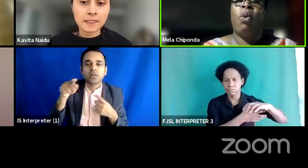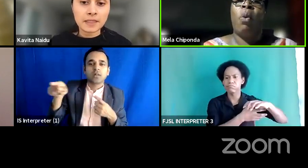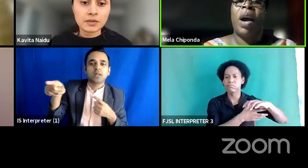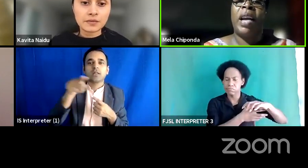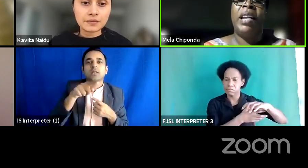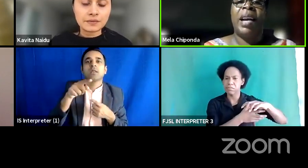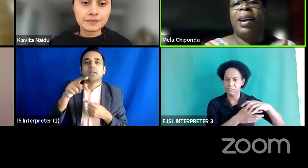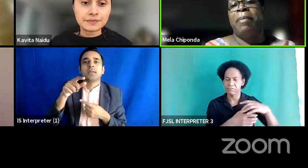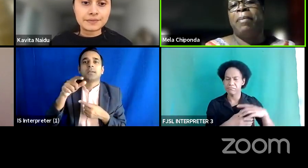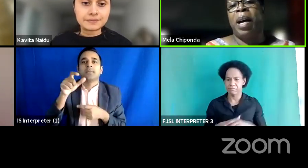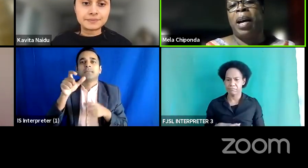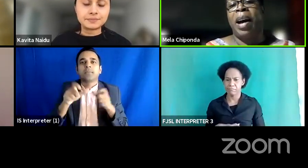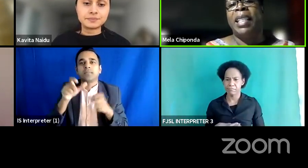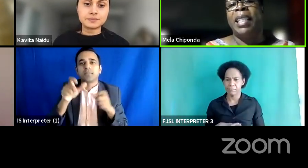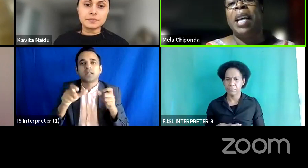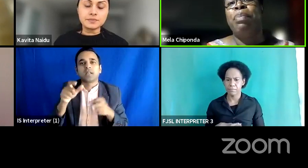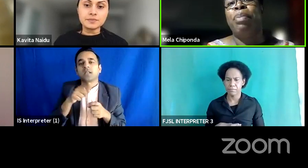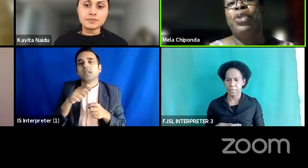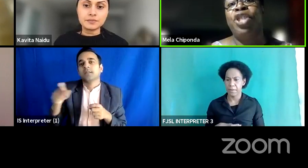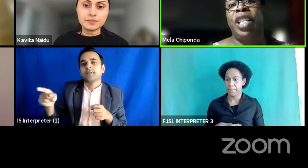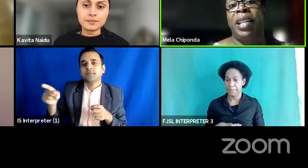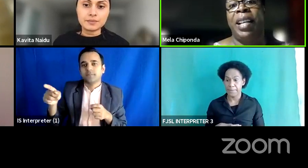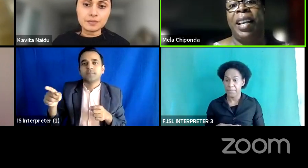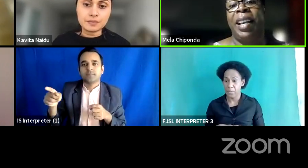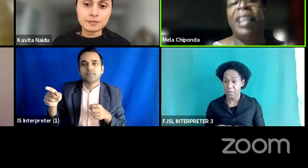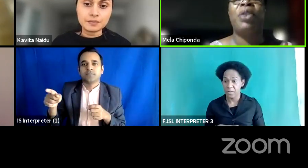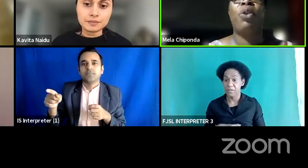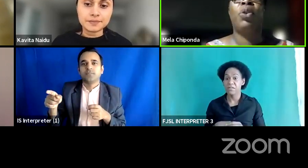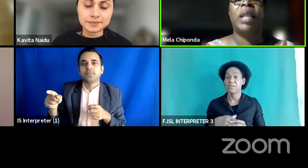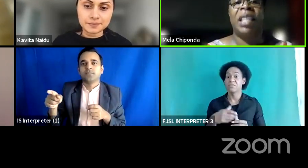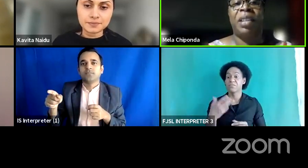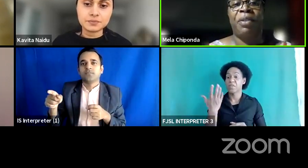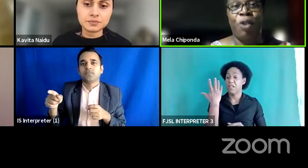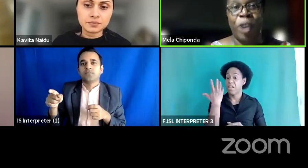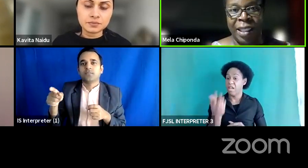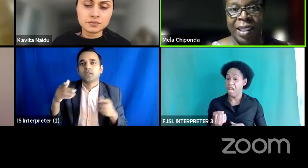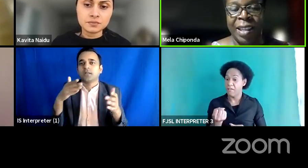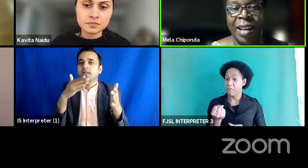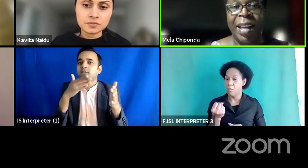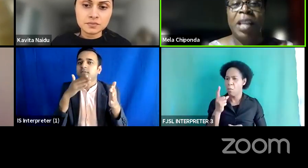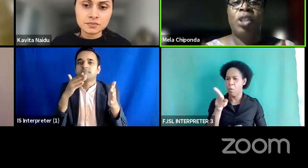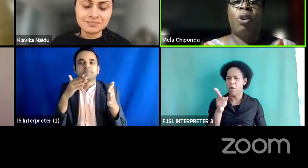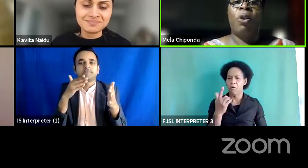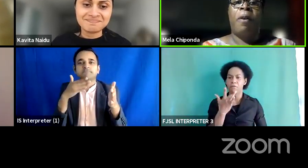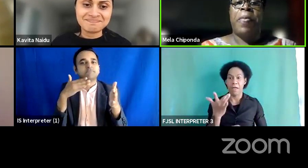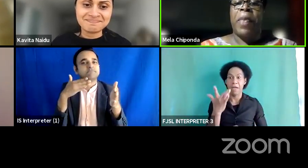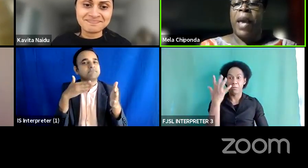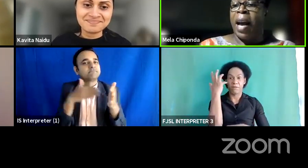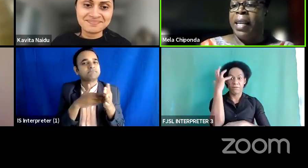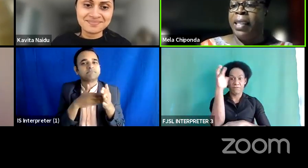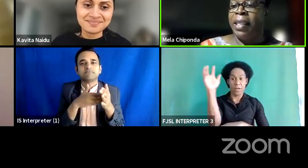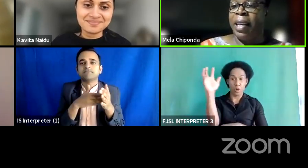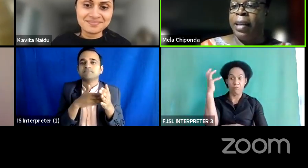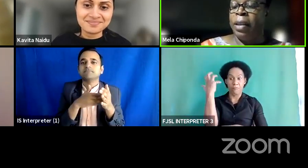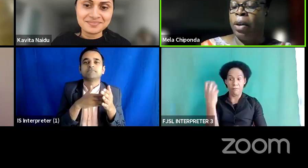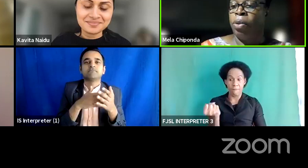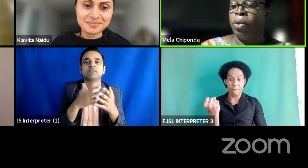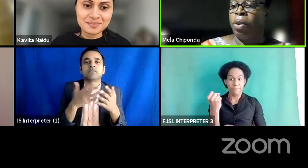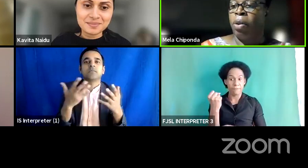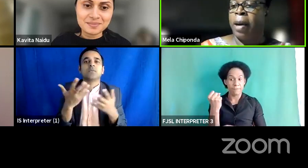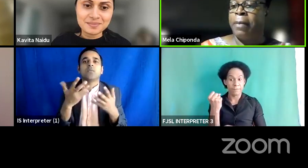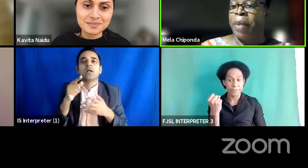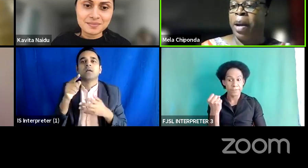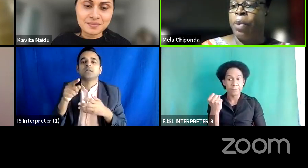just one type of tree and call that a forest. So I